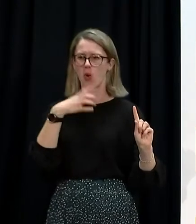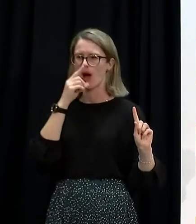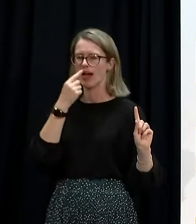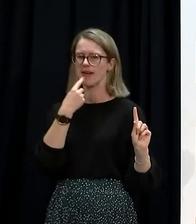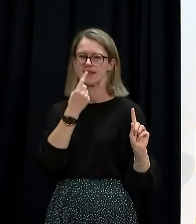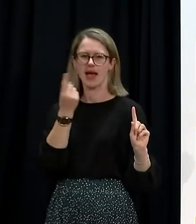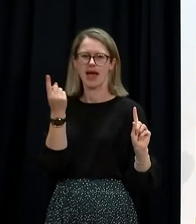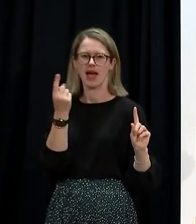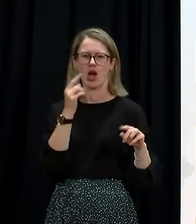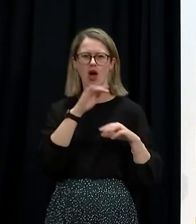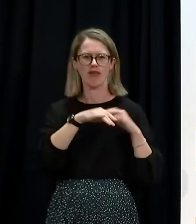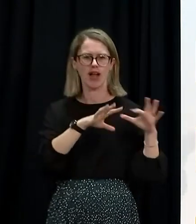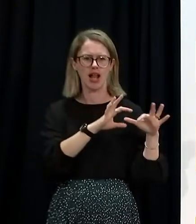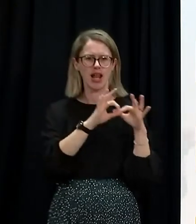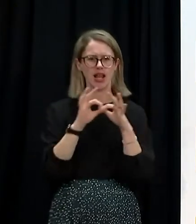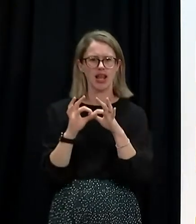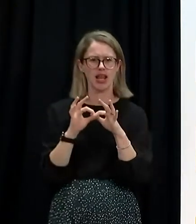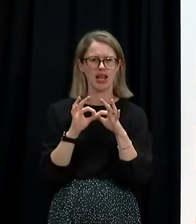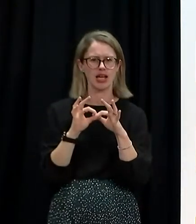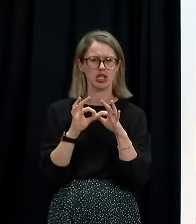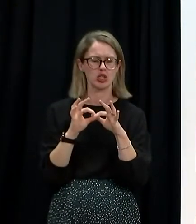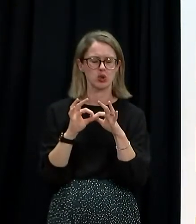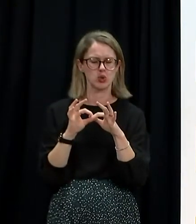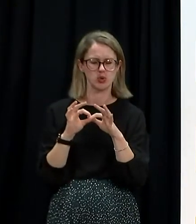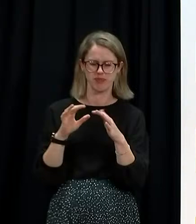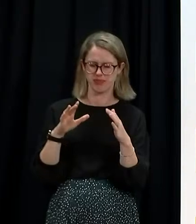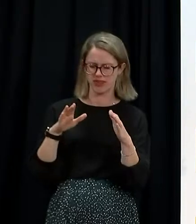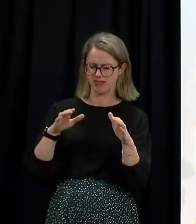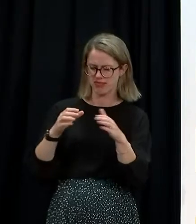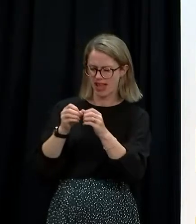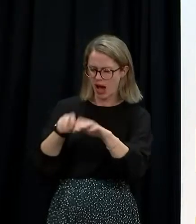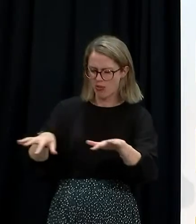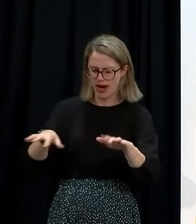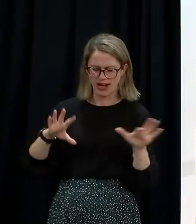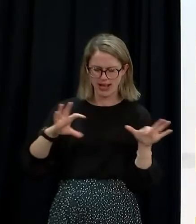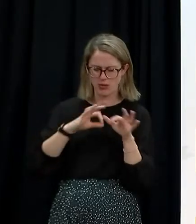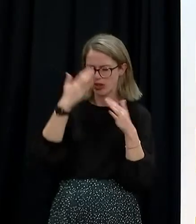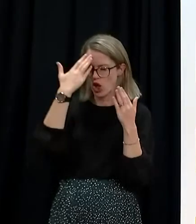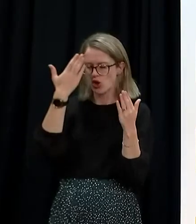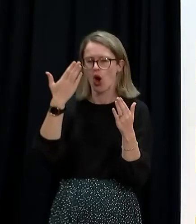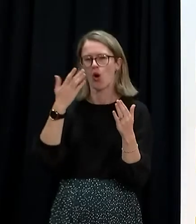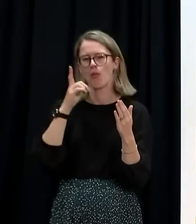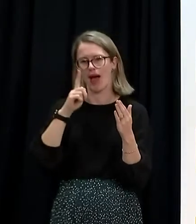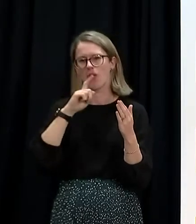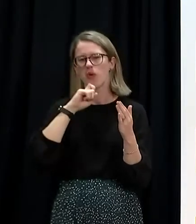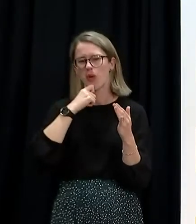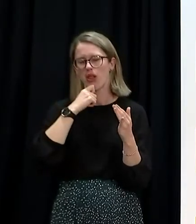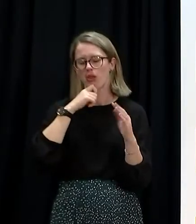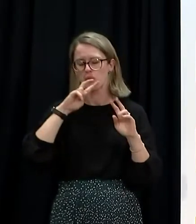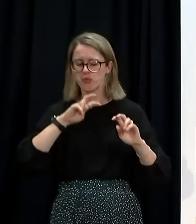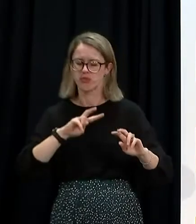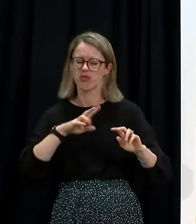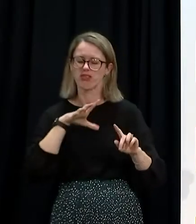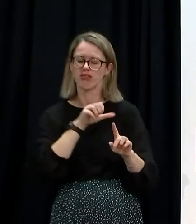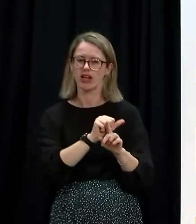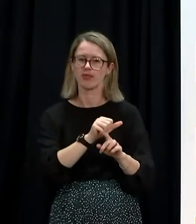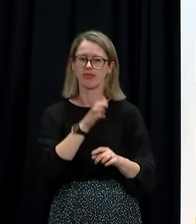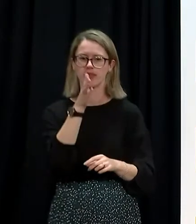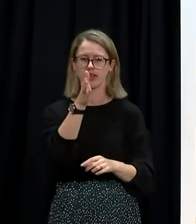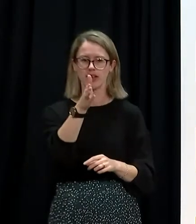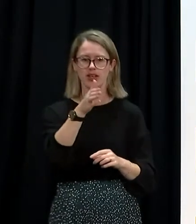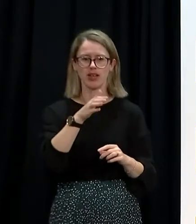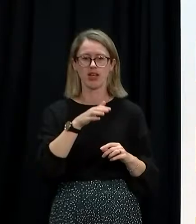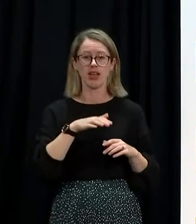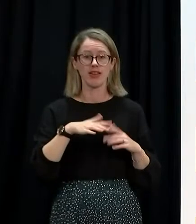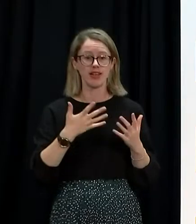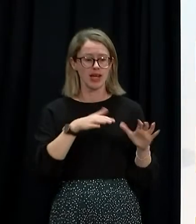around the possible link to the wider outbreak, but that information will come through over the next day or so. And are there locations of interest where there have